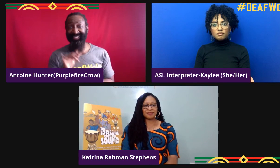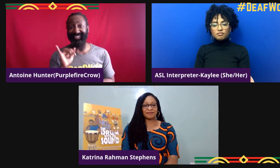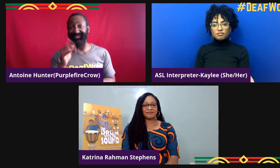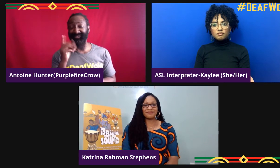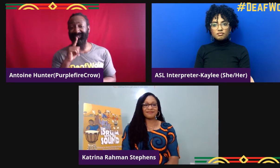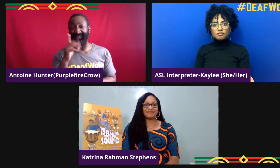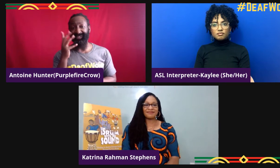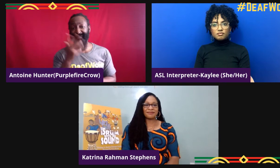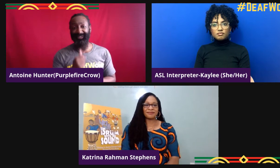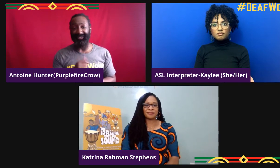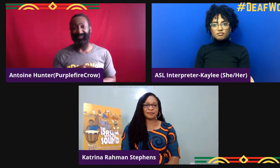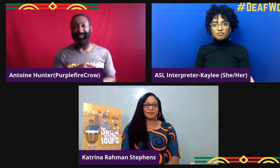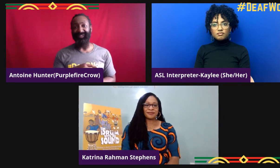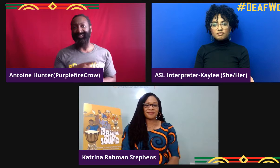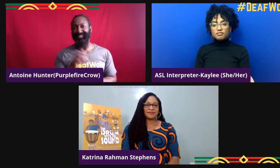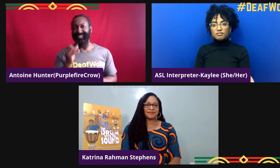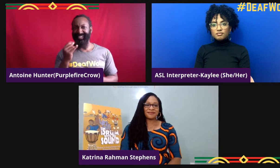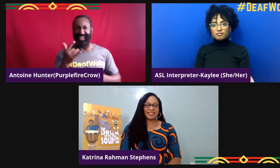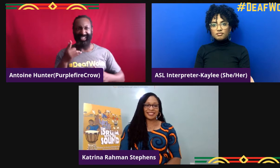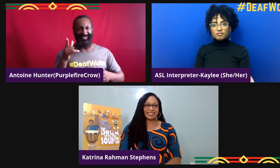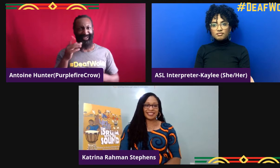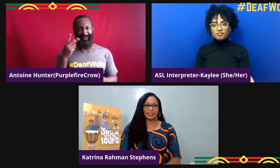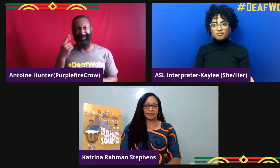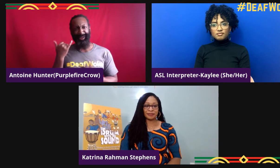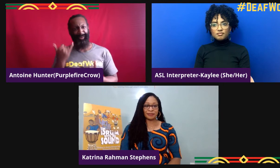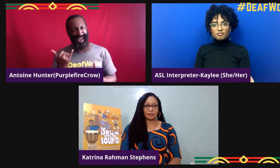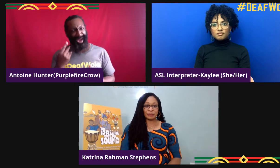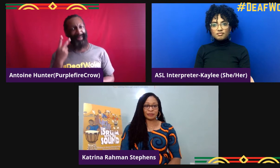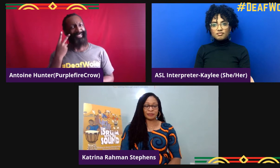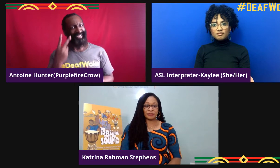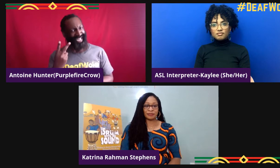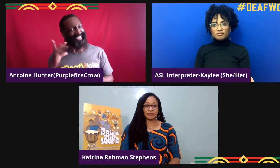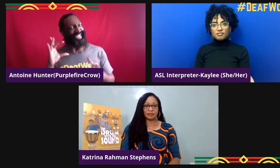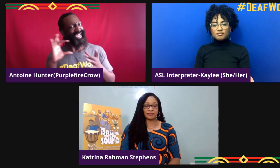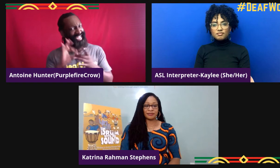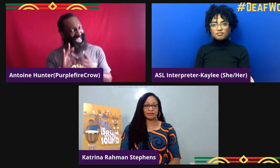That's beautiful. It's really, really beautiful.